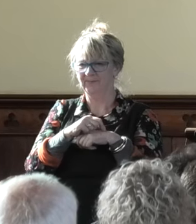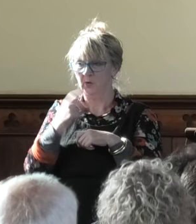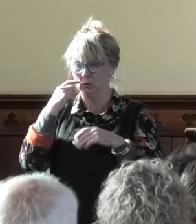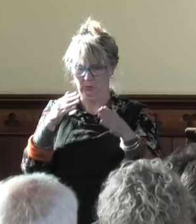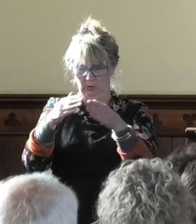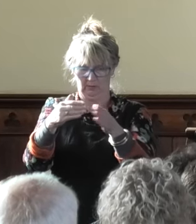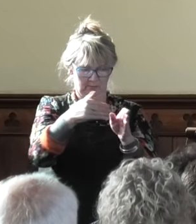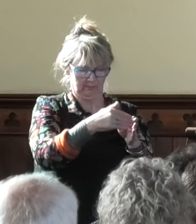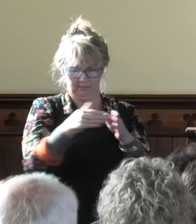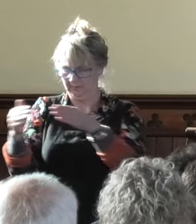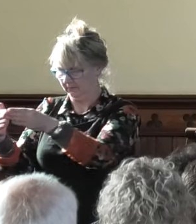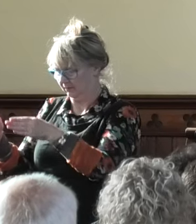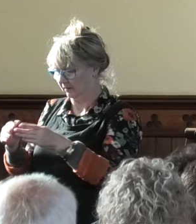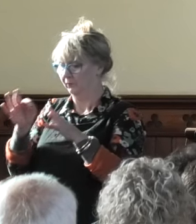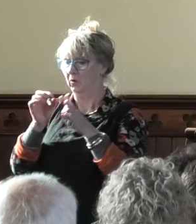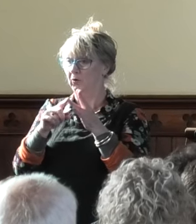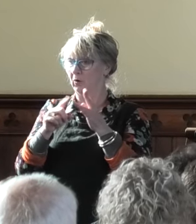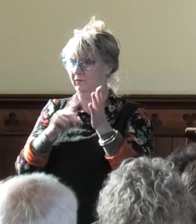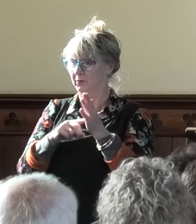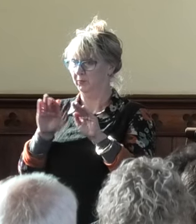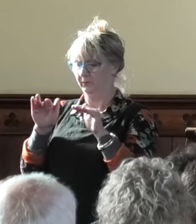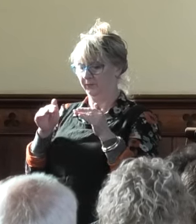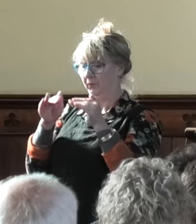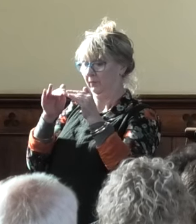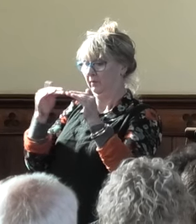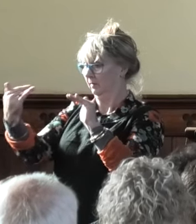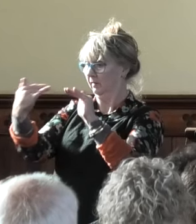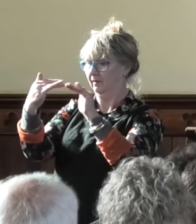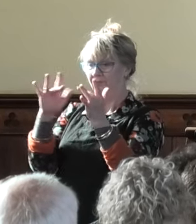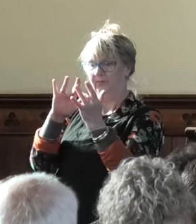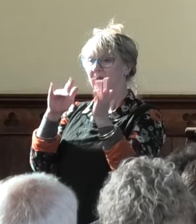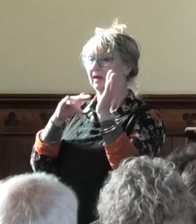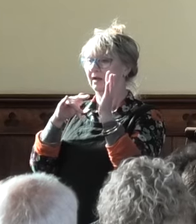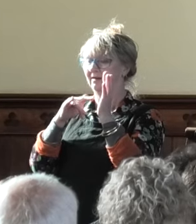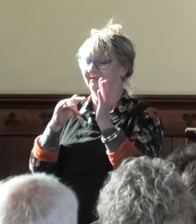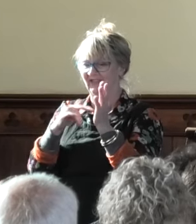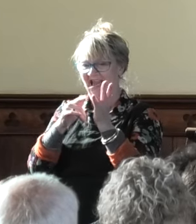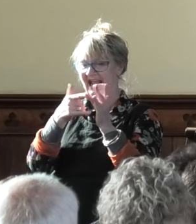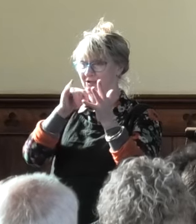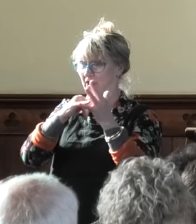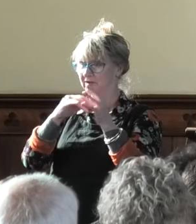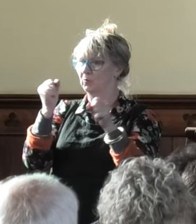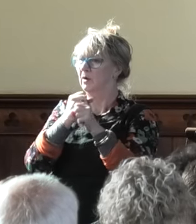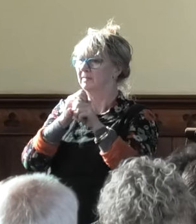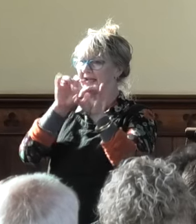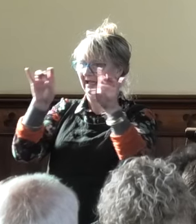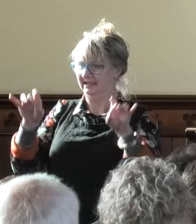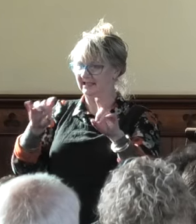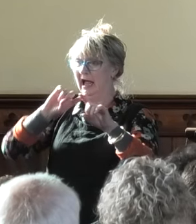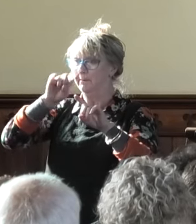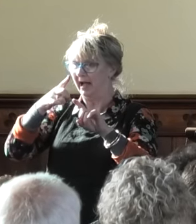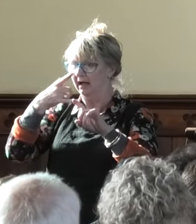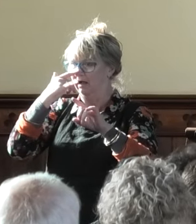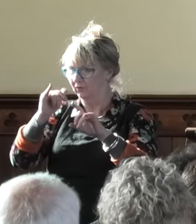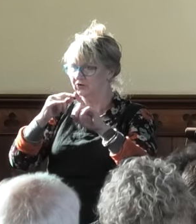pool and put our feet out and touch the other person's feet to make a star. But the problem with that was our heads kept going